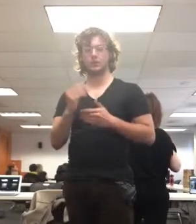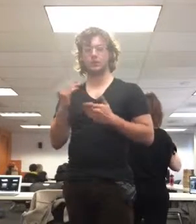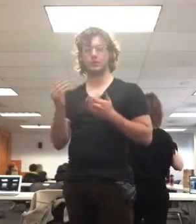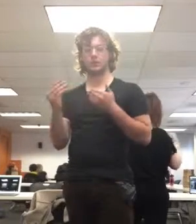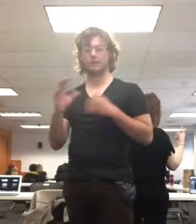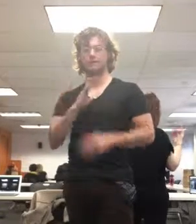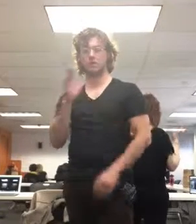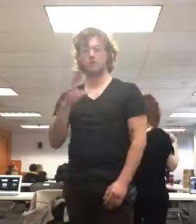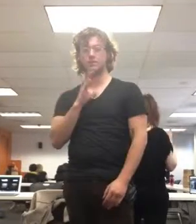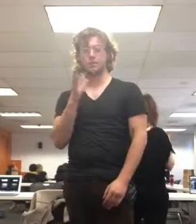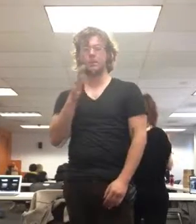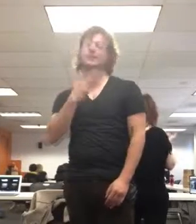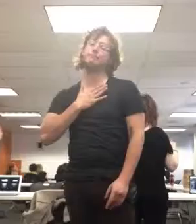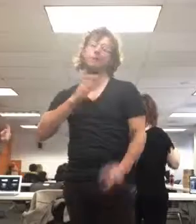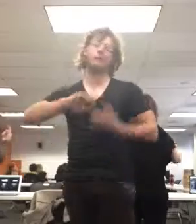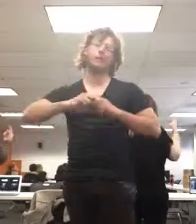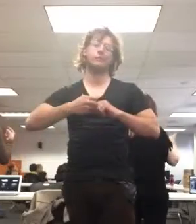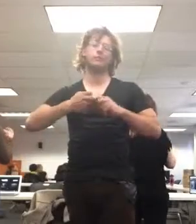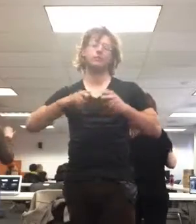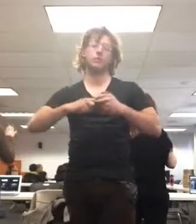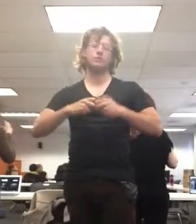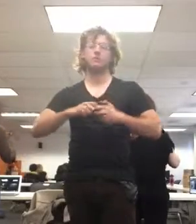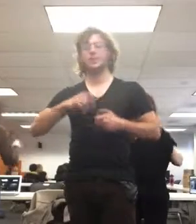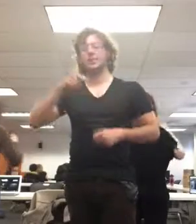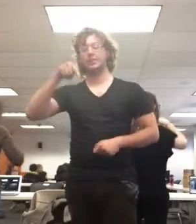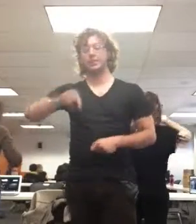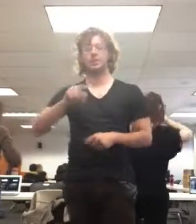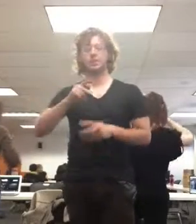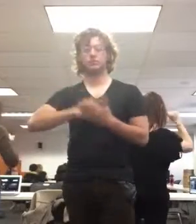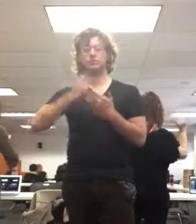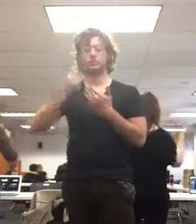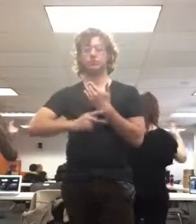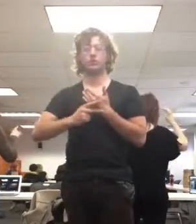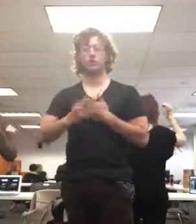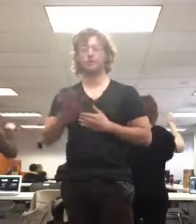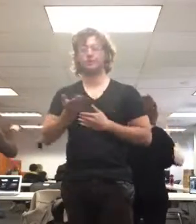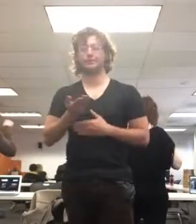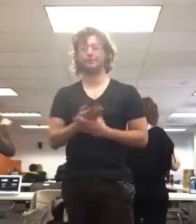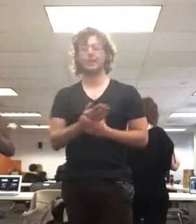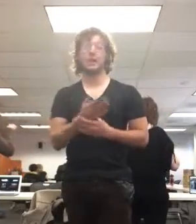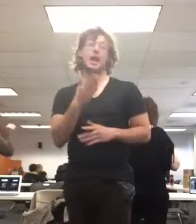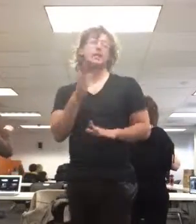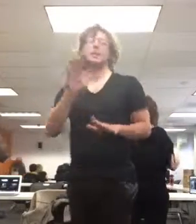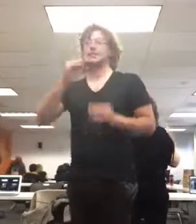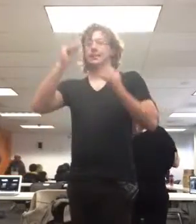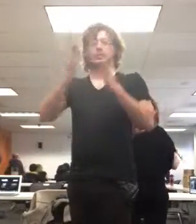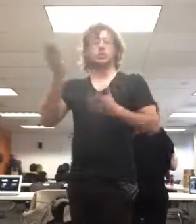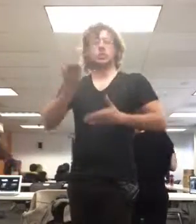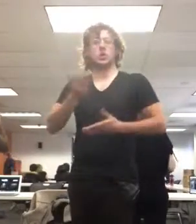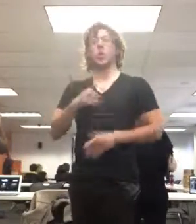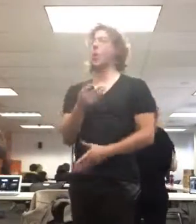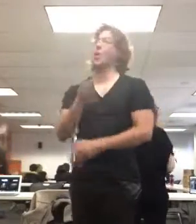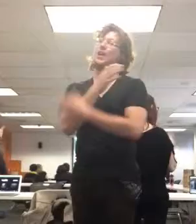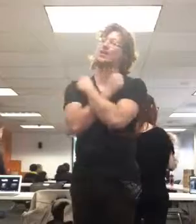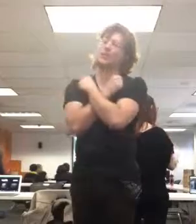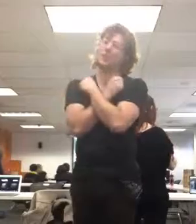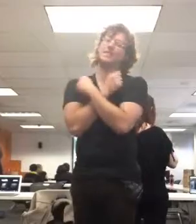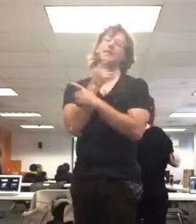this program. And I love all the teachers that we have here, don't get me wrong. But when your ASL